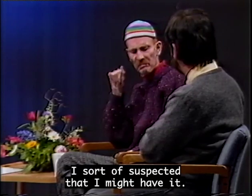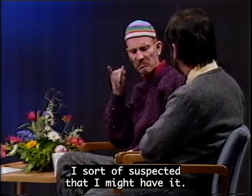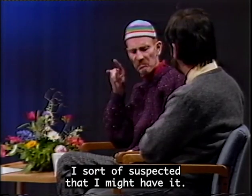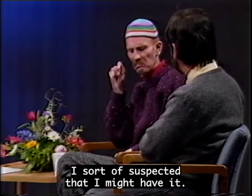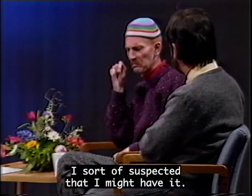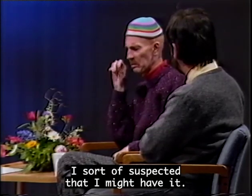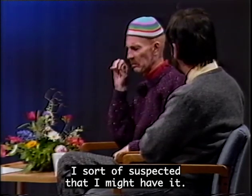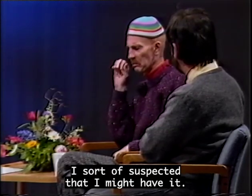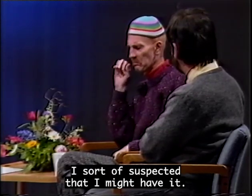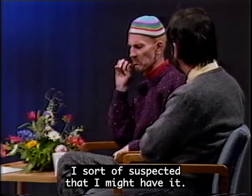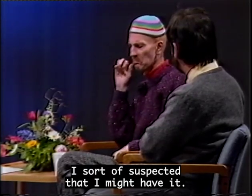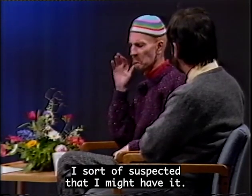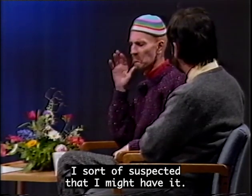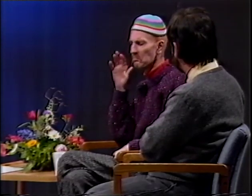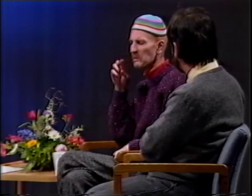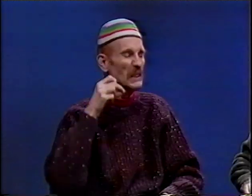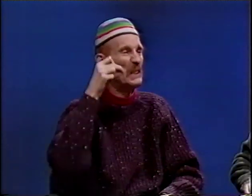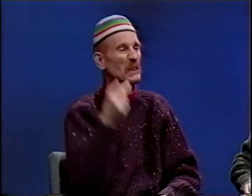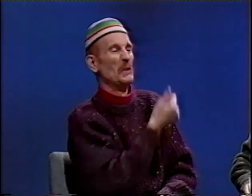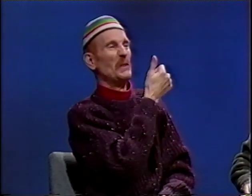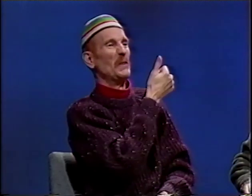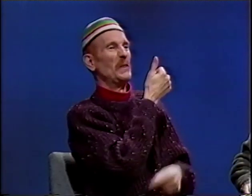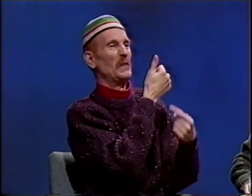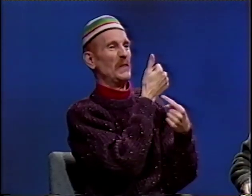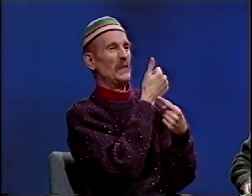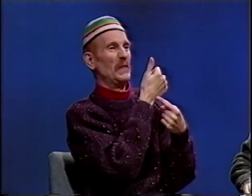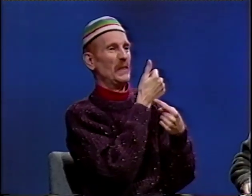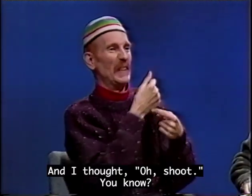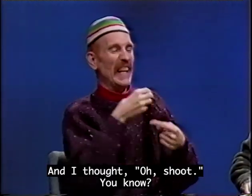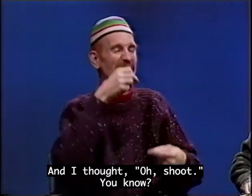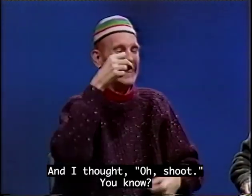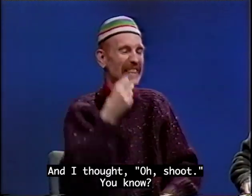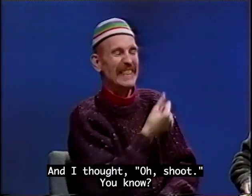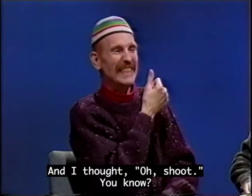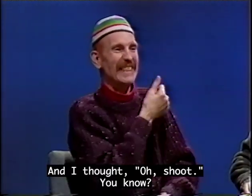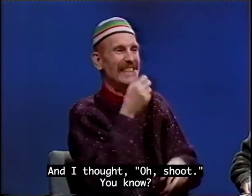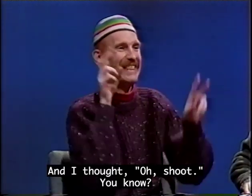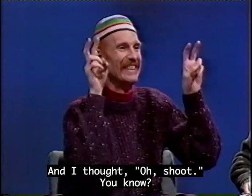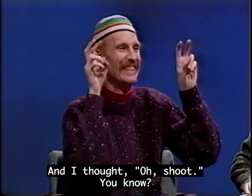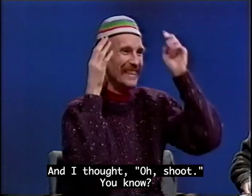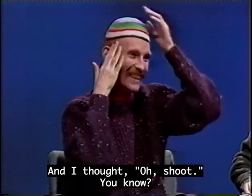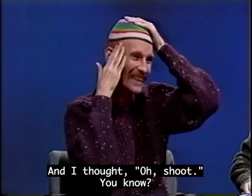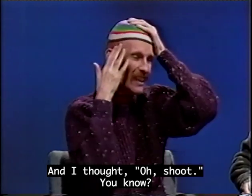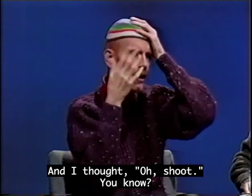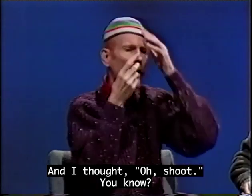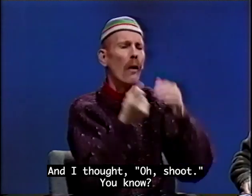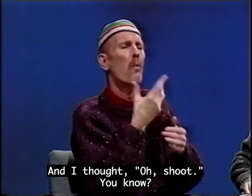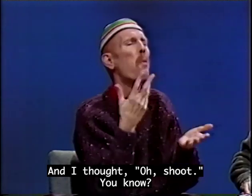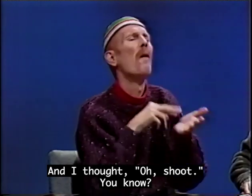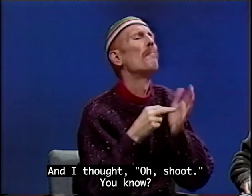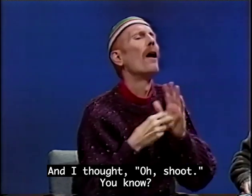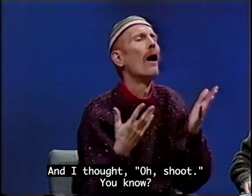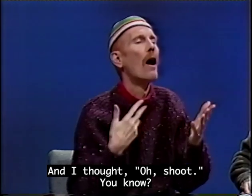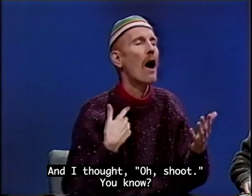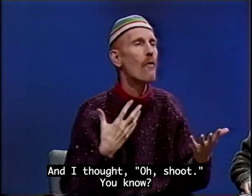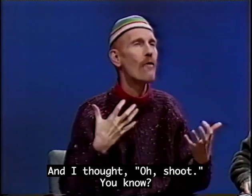sort of suspected that I might have it. And I thought, ah, shoot. You know? I